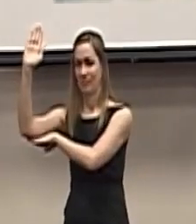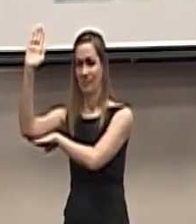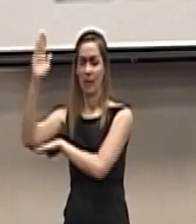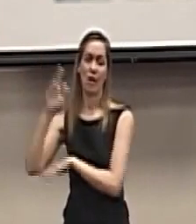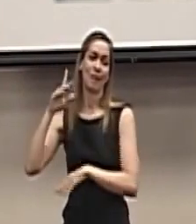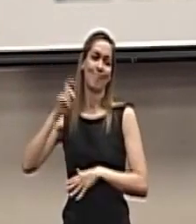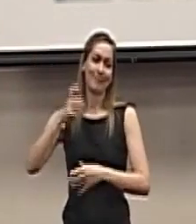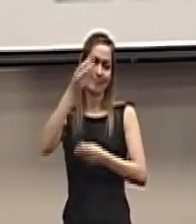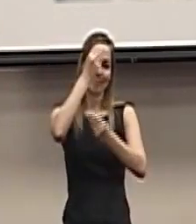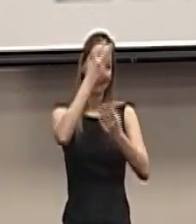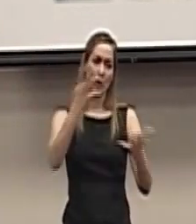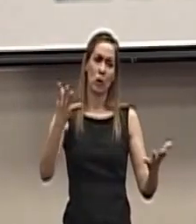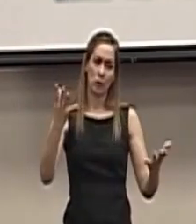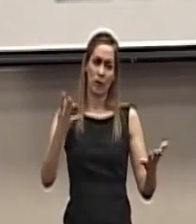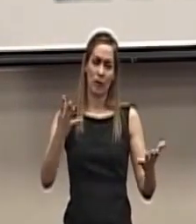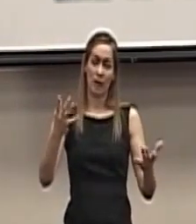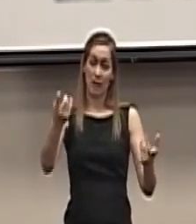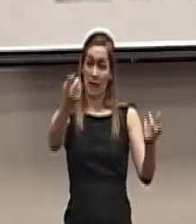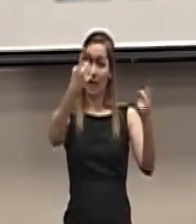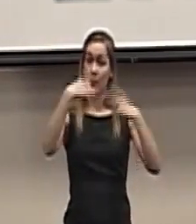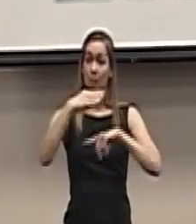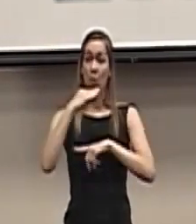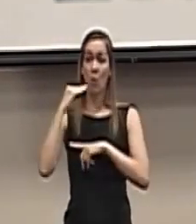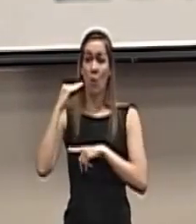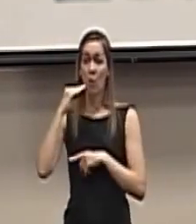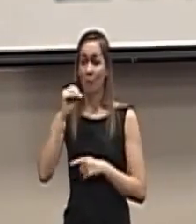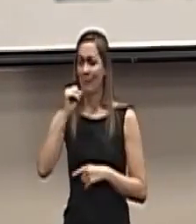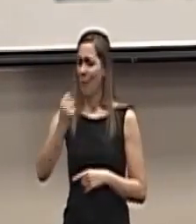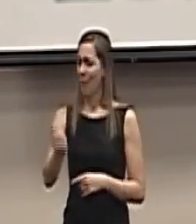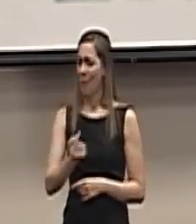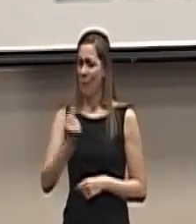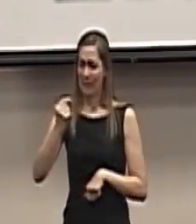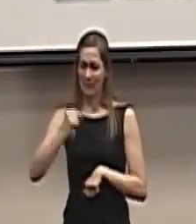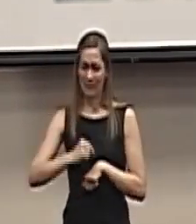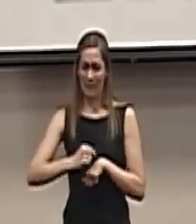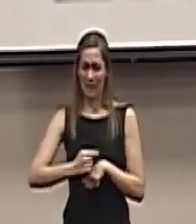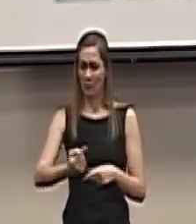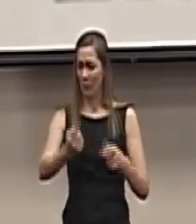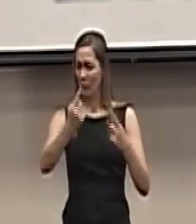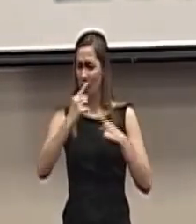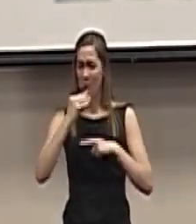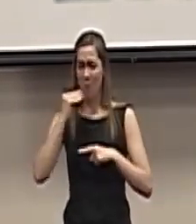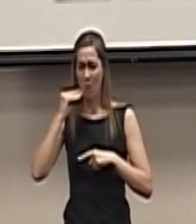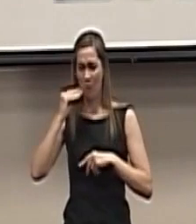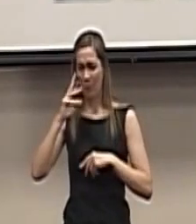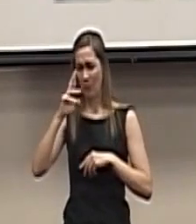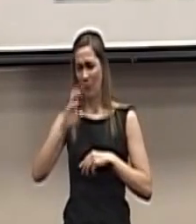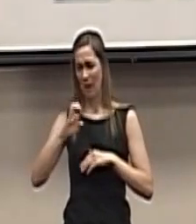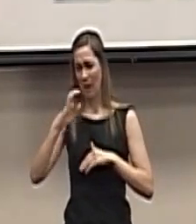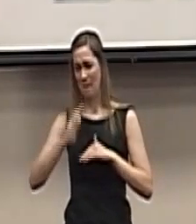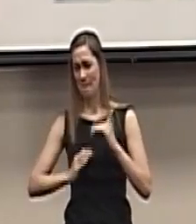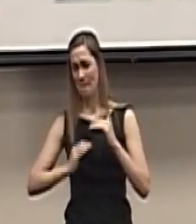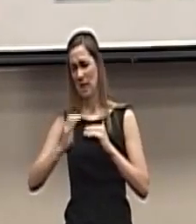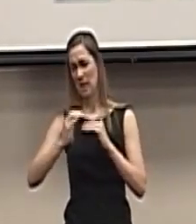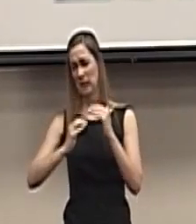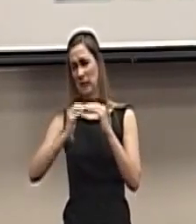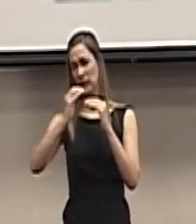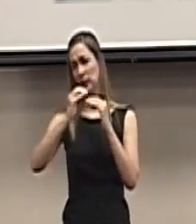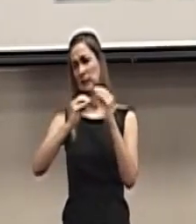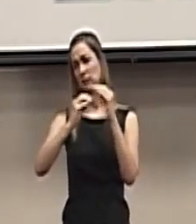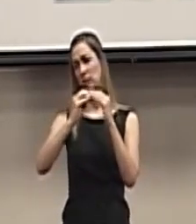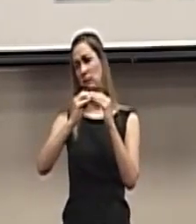to you. Returning home is not just a time to return and rebuild. It's not just a time to return and